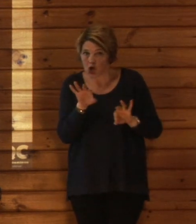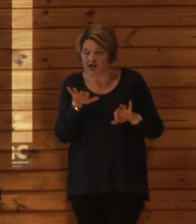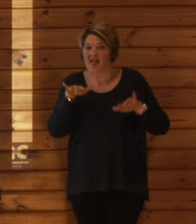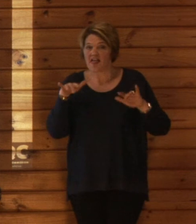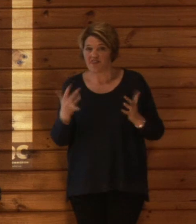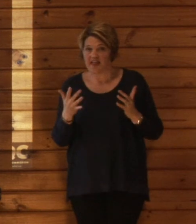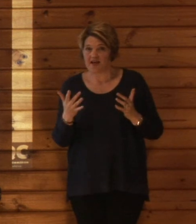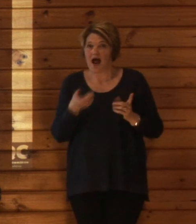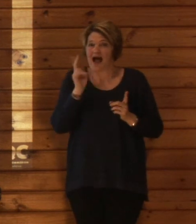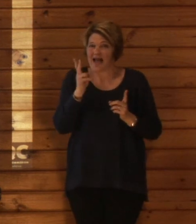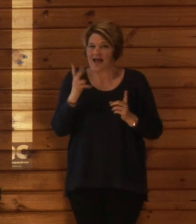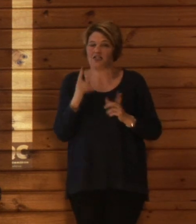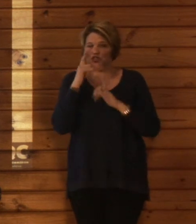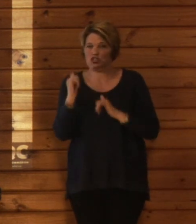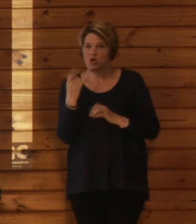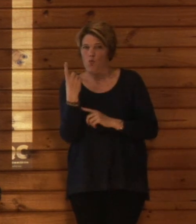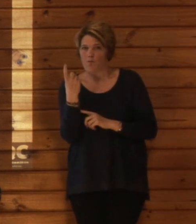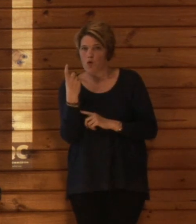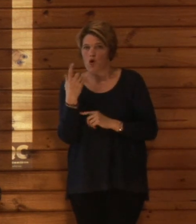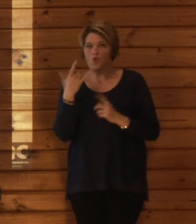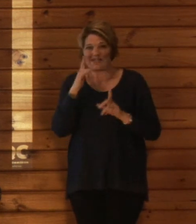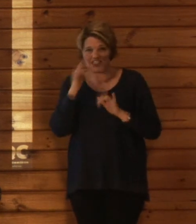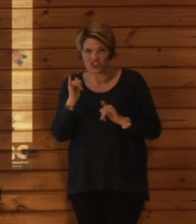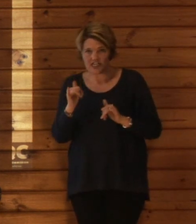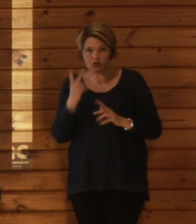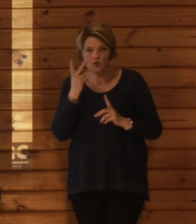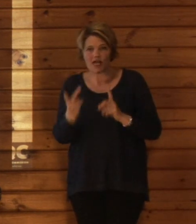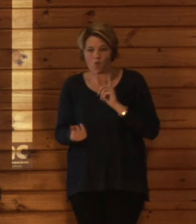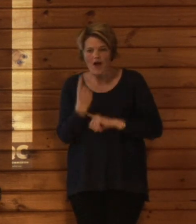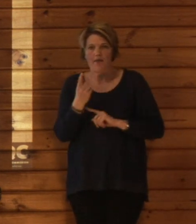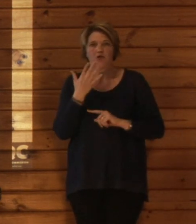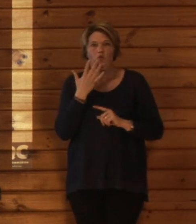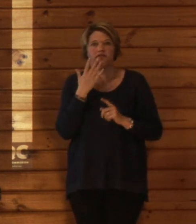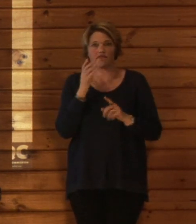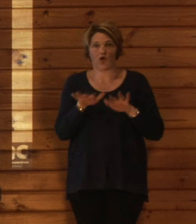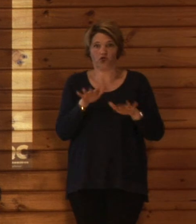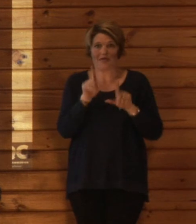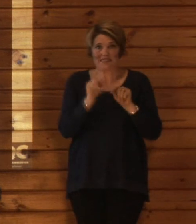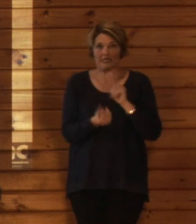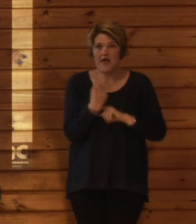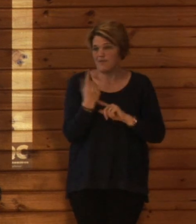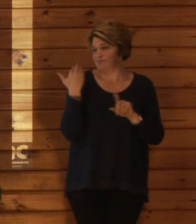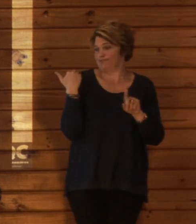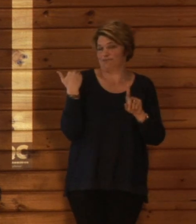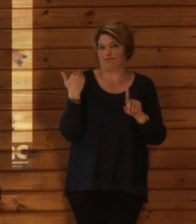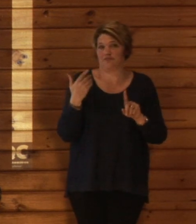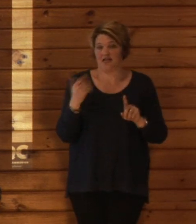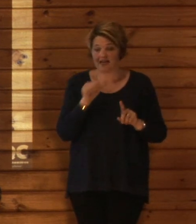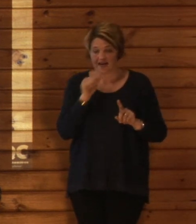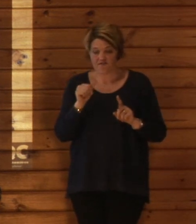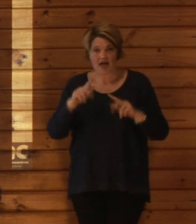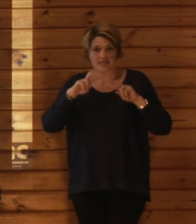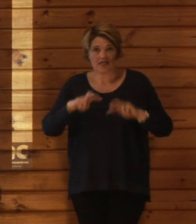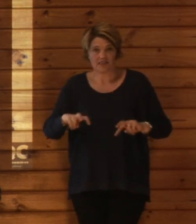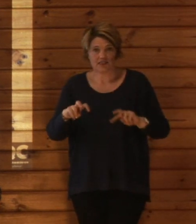check to see what actually happened in the earthquakes. And if we've got a place where our analysis says that it shouldn't have liquefied, but the